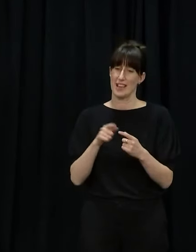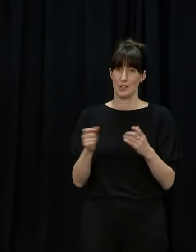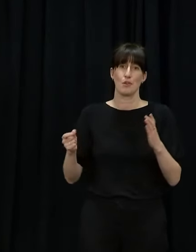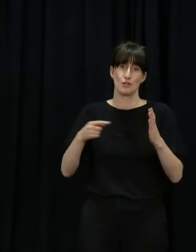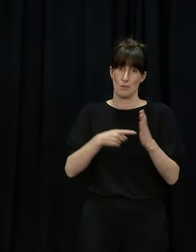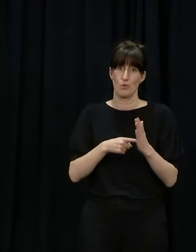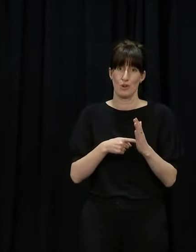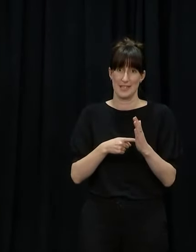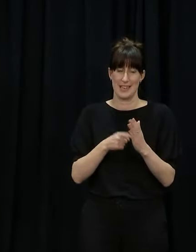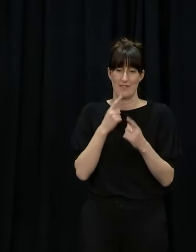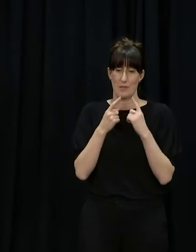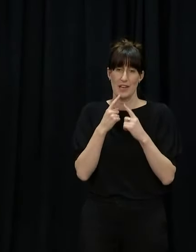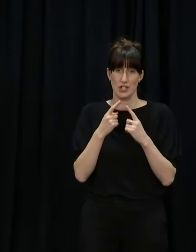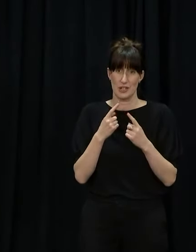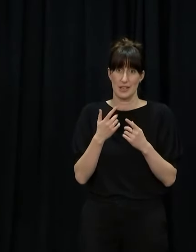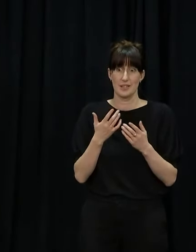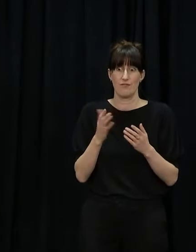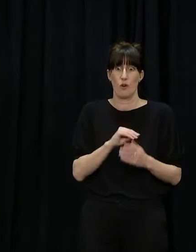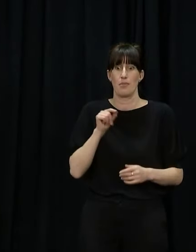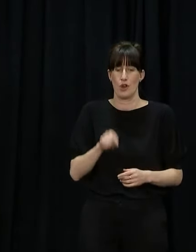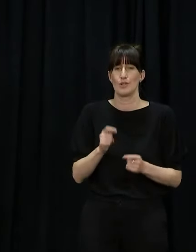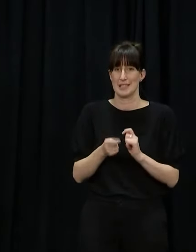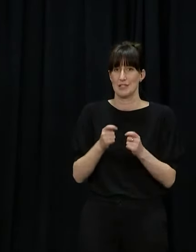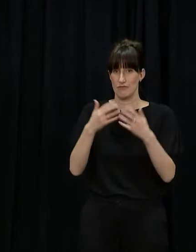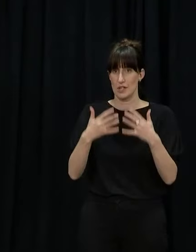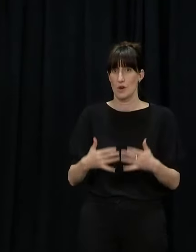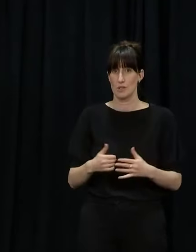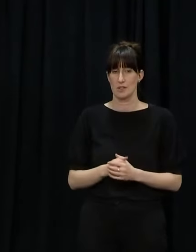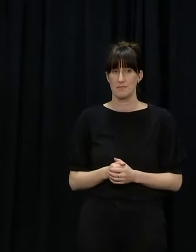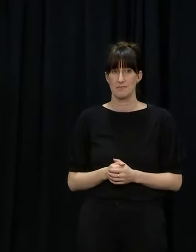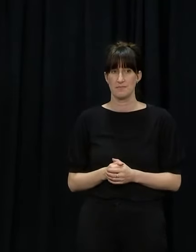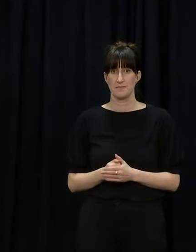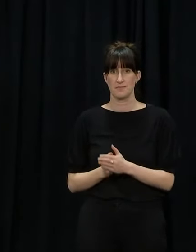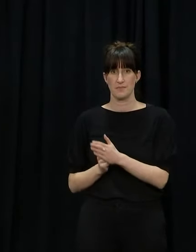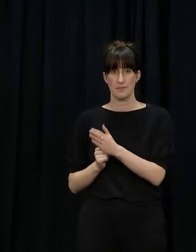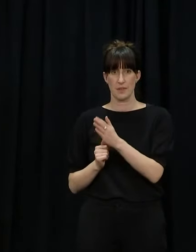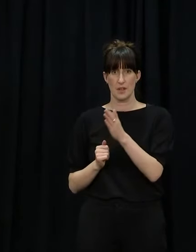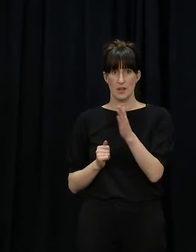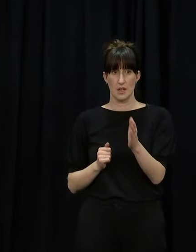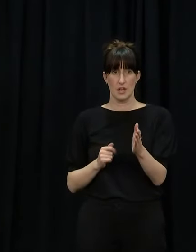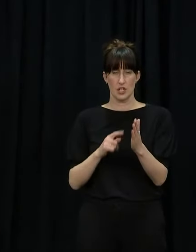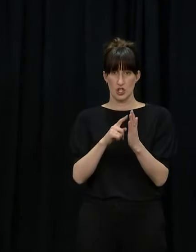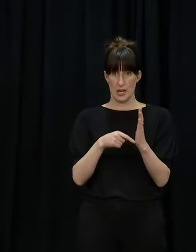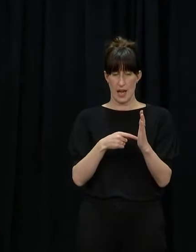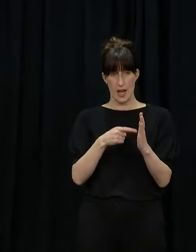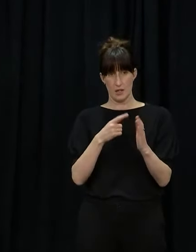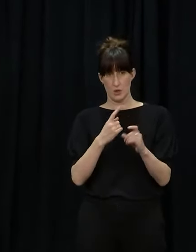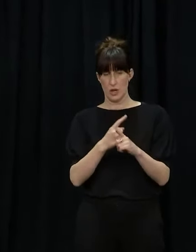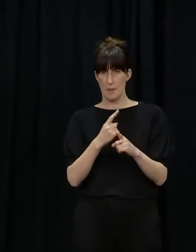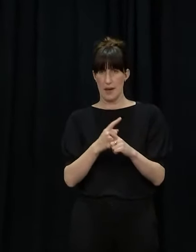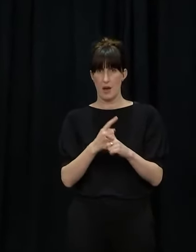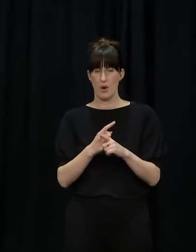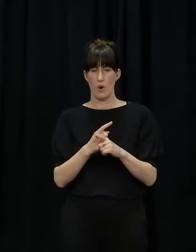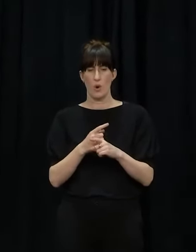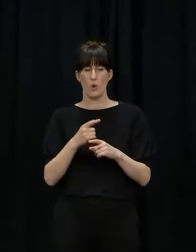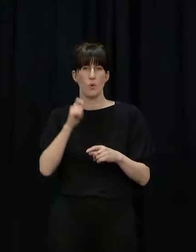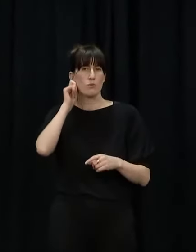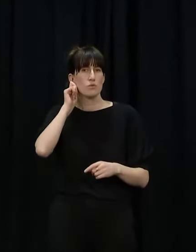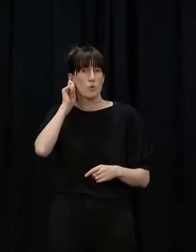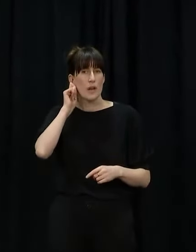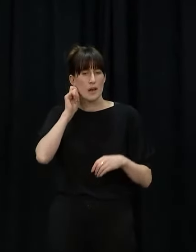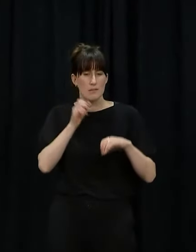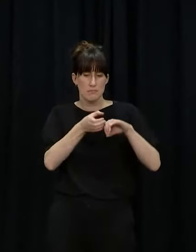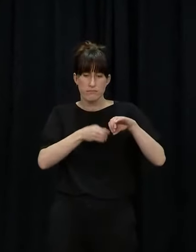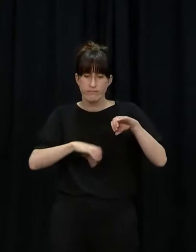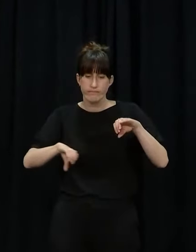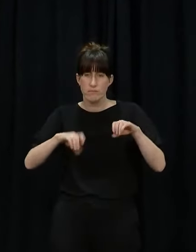information is often those testing results. So we'll just prioritise that. Just on wastewater. Gina. Wastewater, given that all of those 3